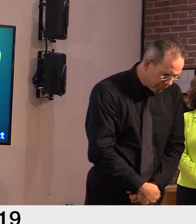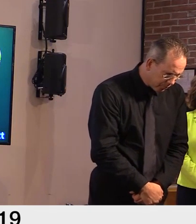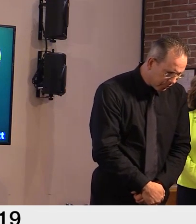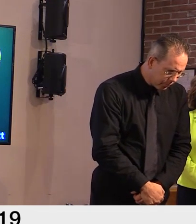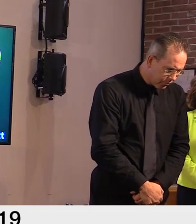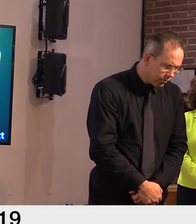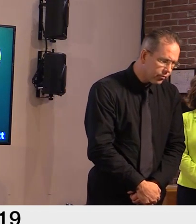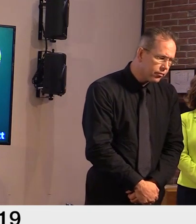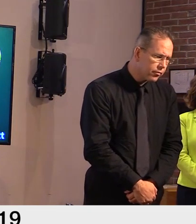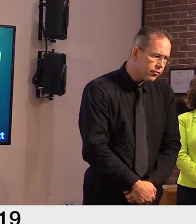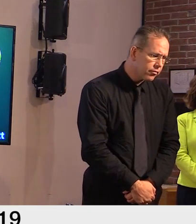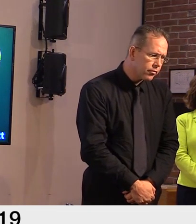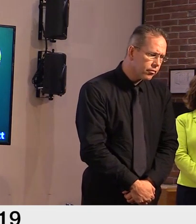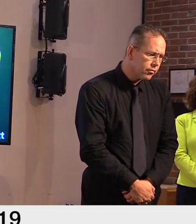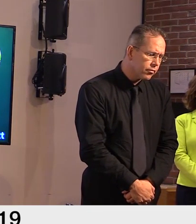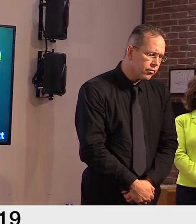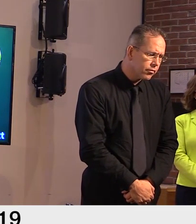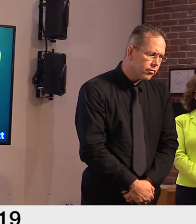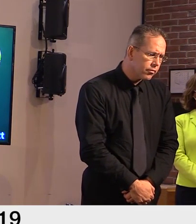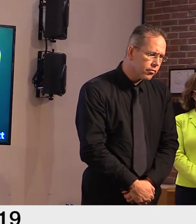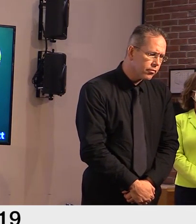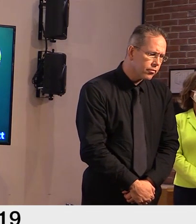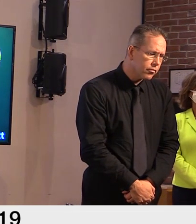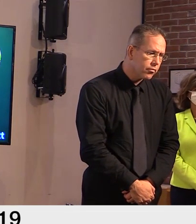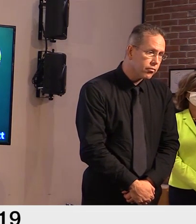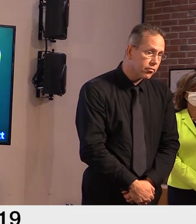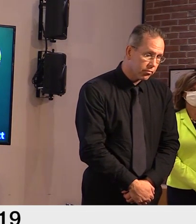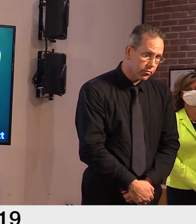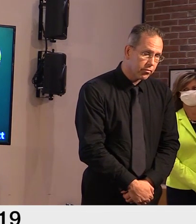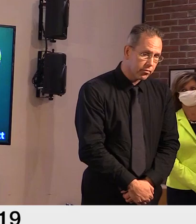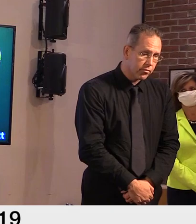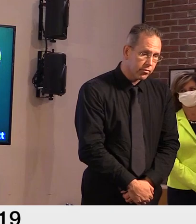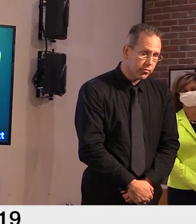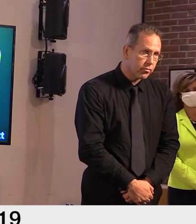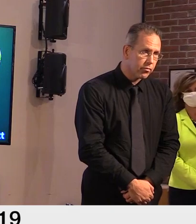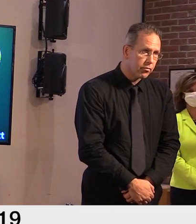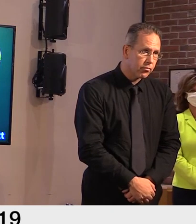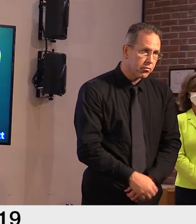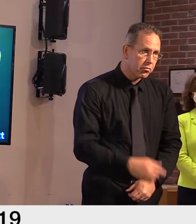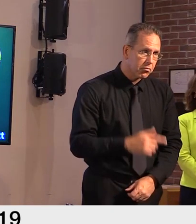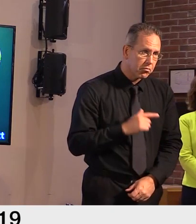Thank you. April, Burlington Free